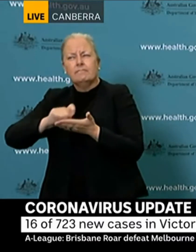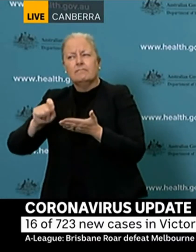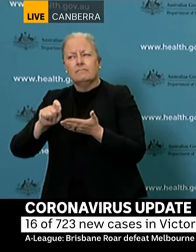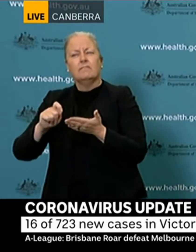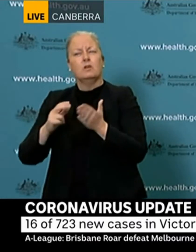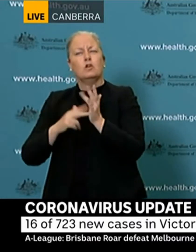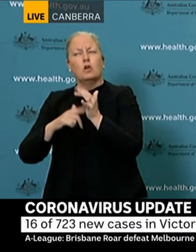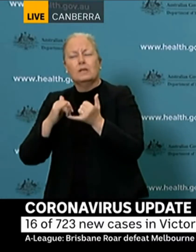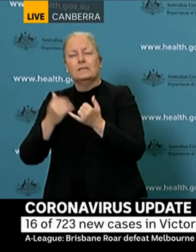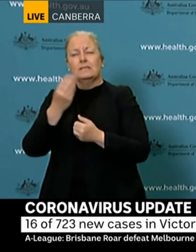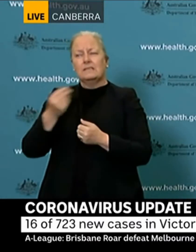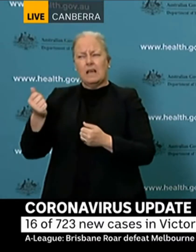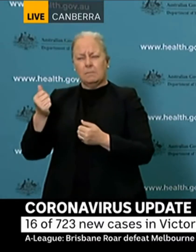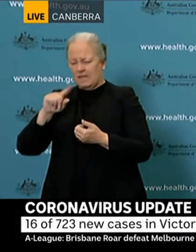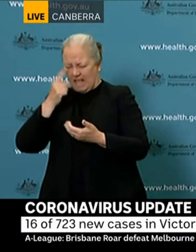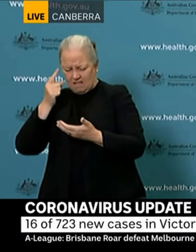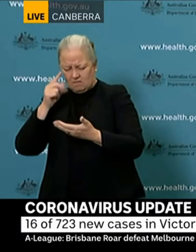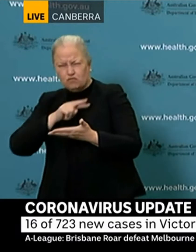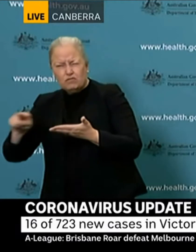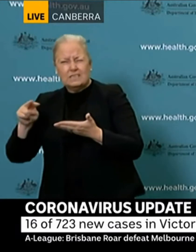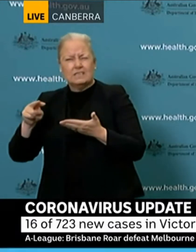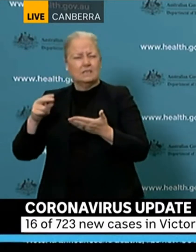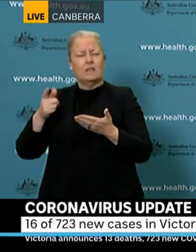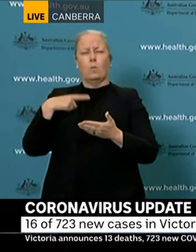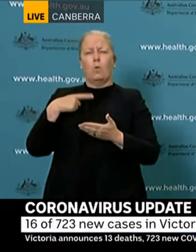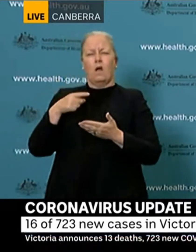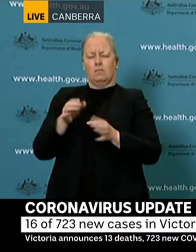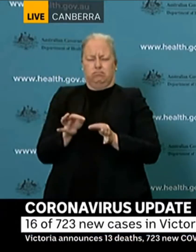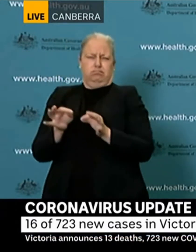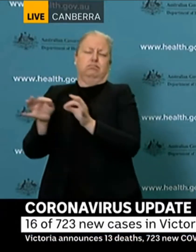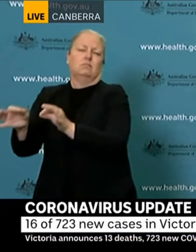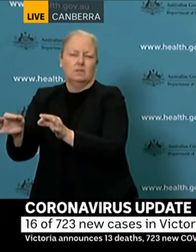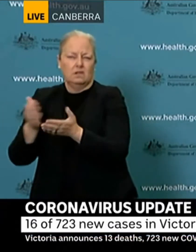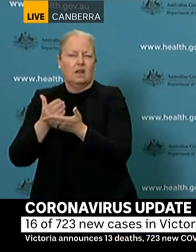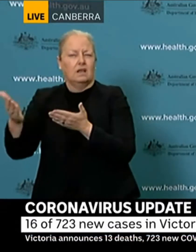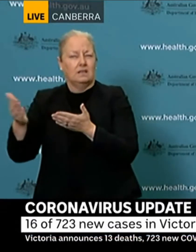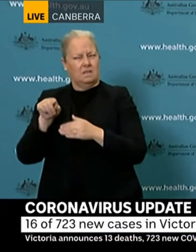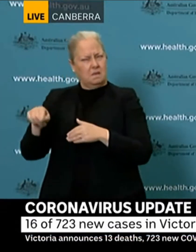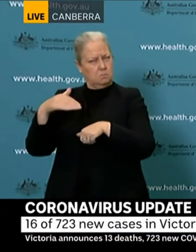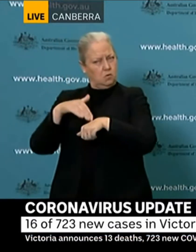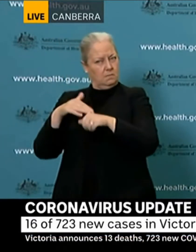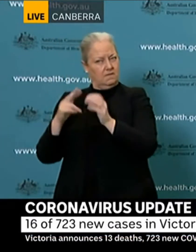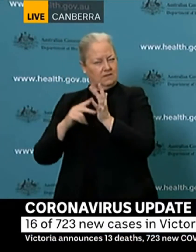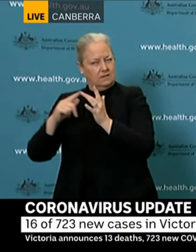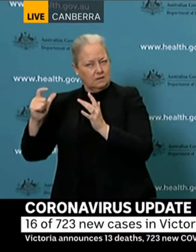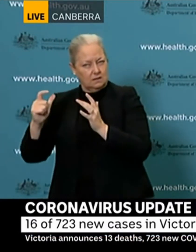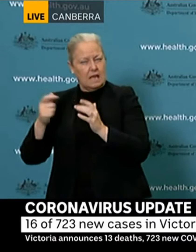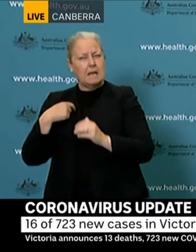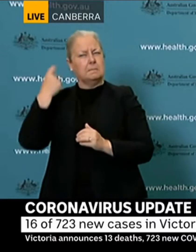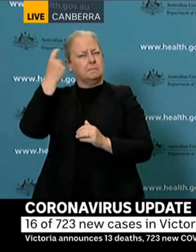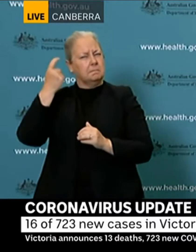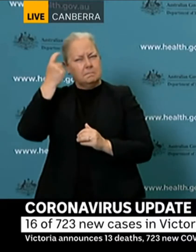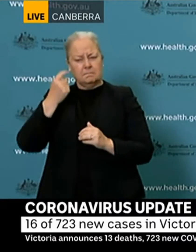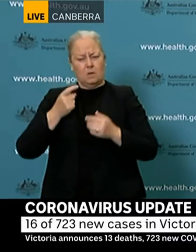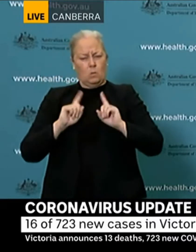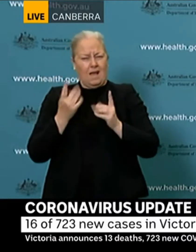their colleagues haven't been able to read it, which has caused further delays. And obviously now we're seeing a massive issue in Victoria. What are the protocols around contact